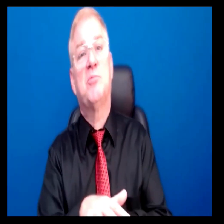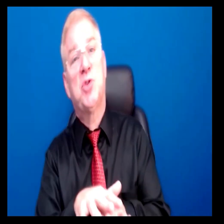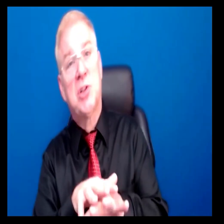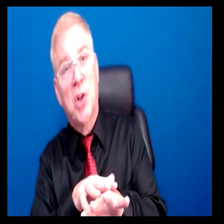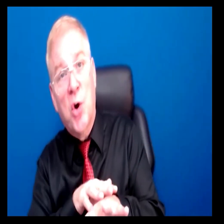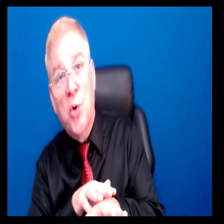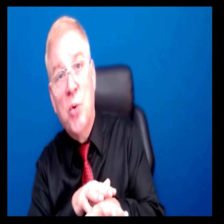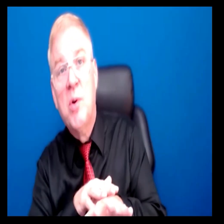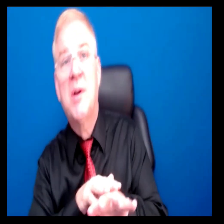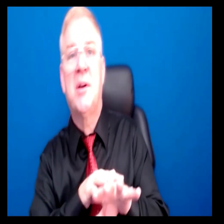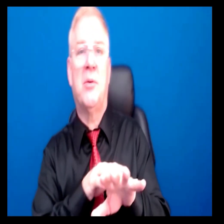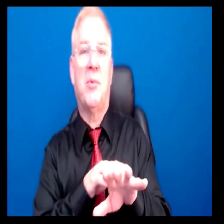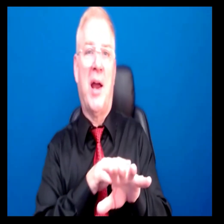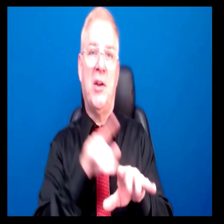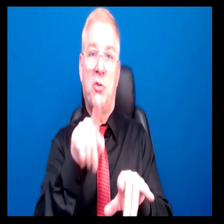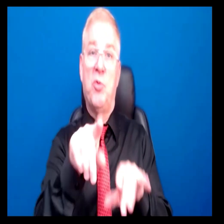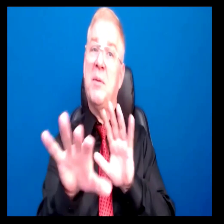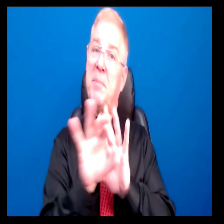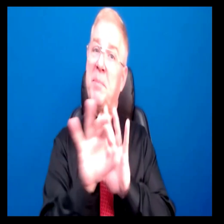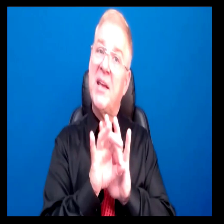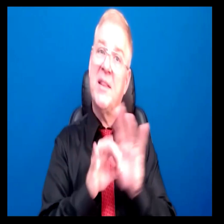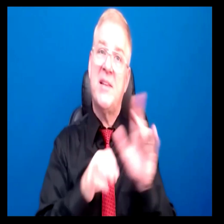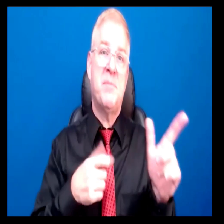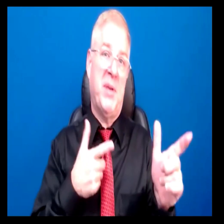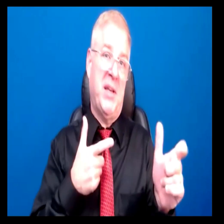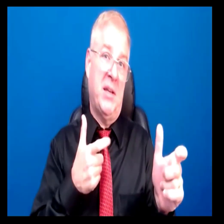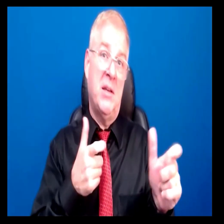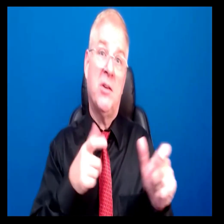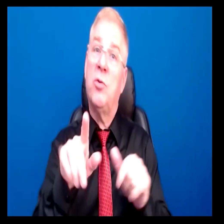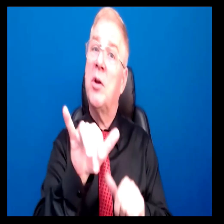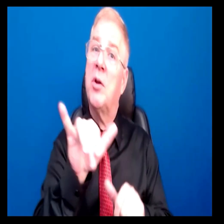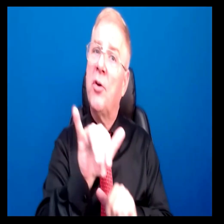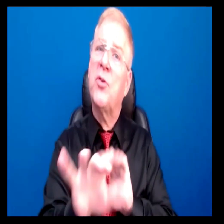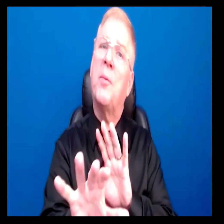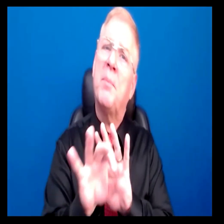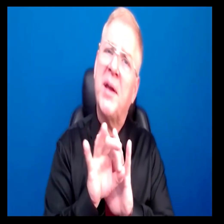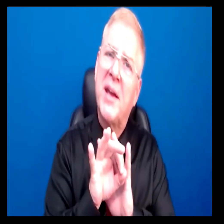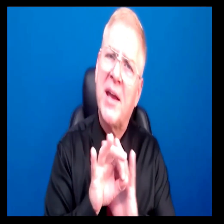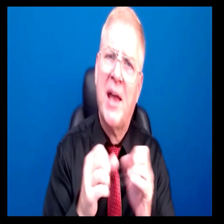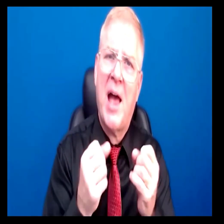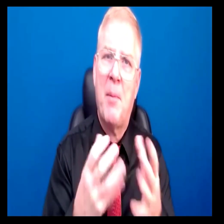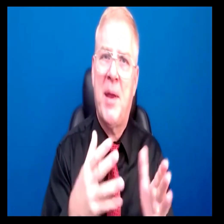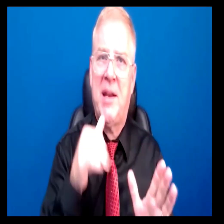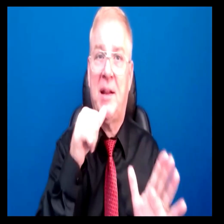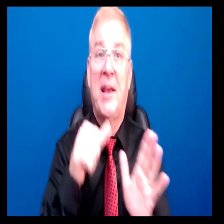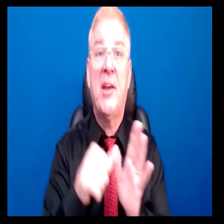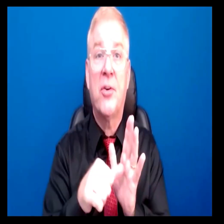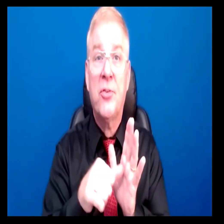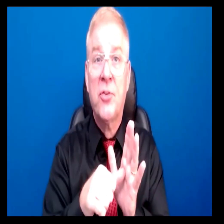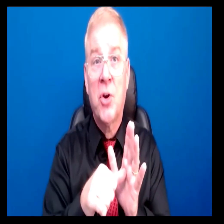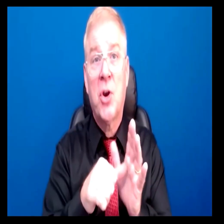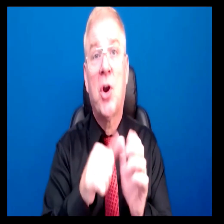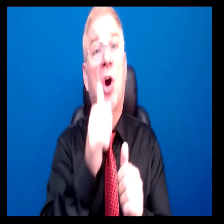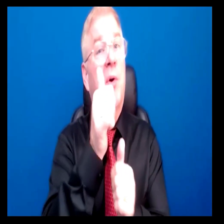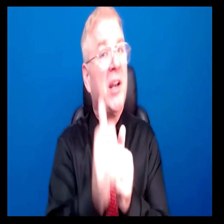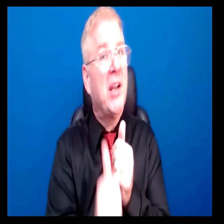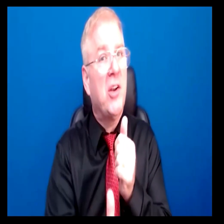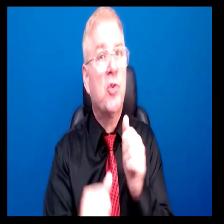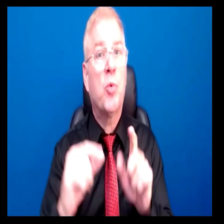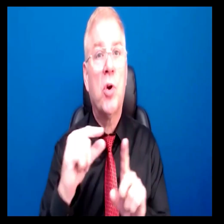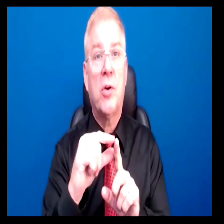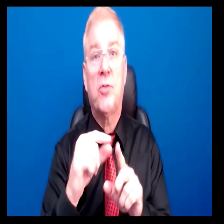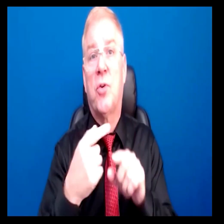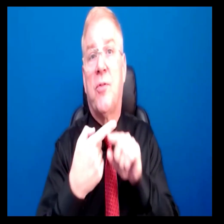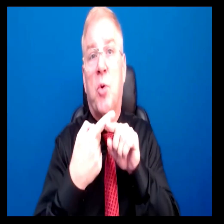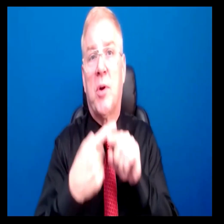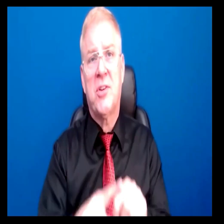be slow, right? You can pick the speed. You can also pick how many letters are in